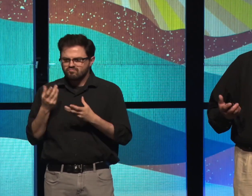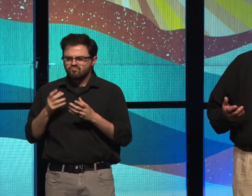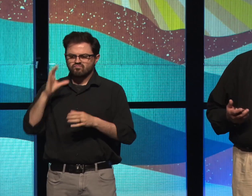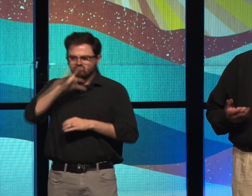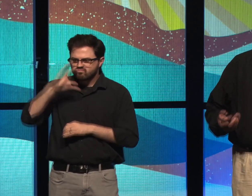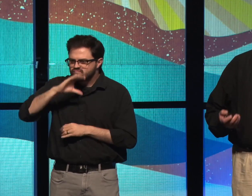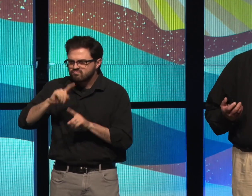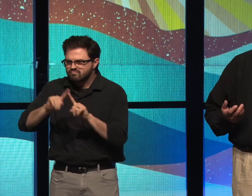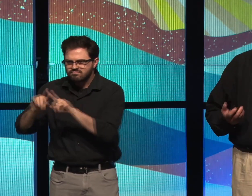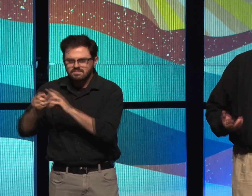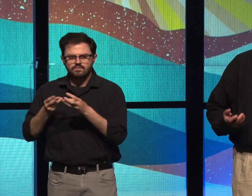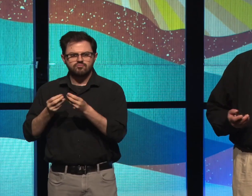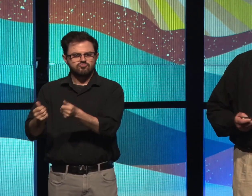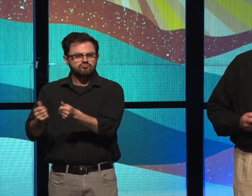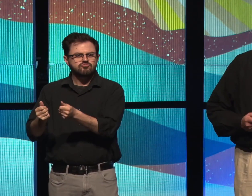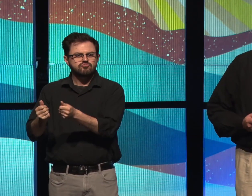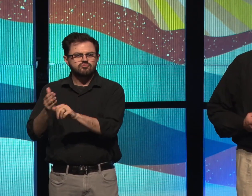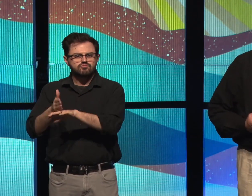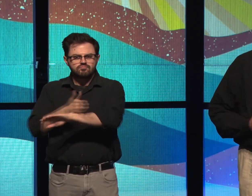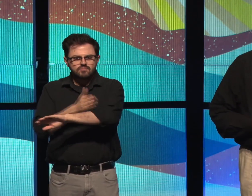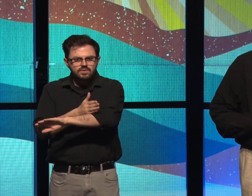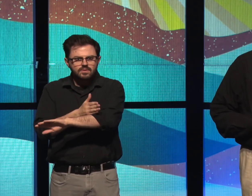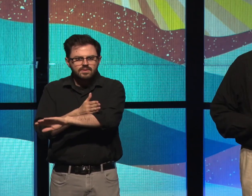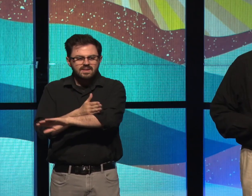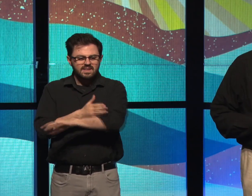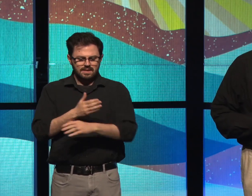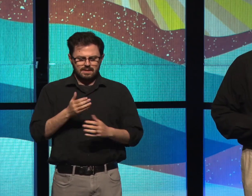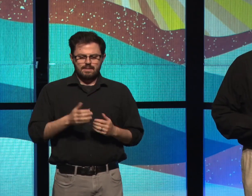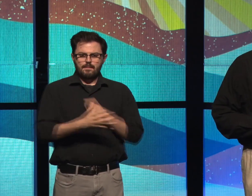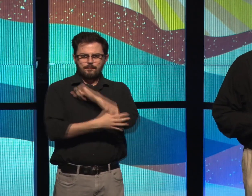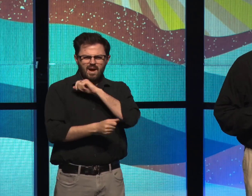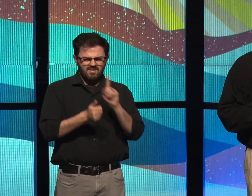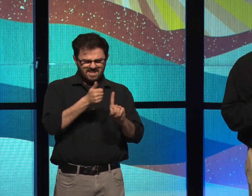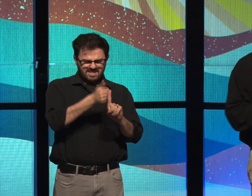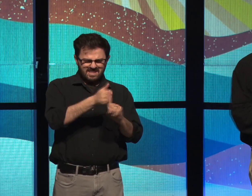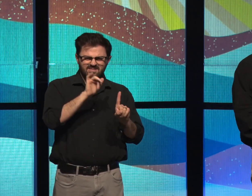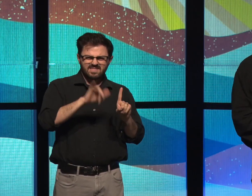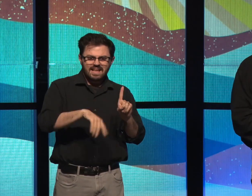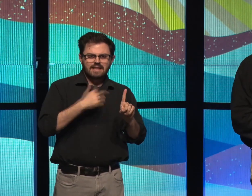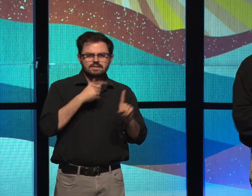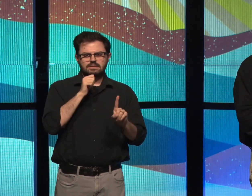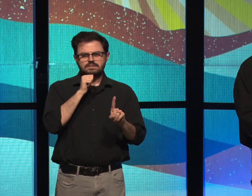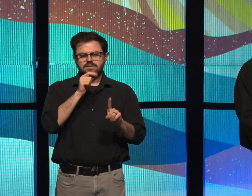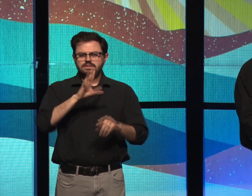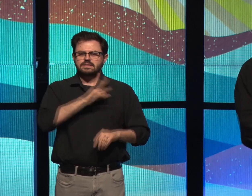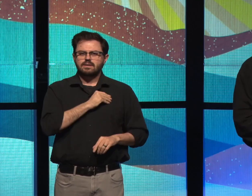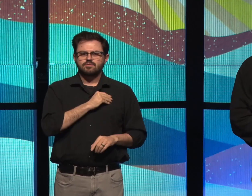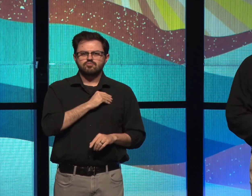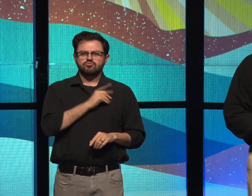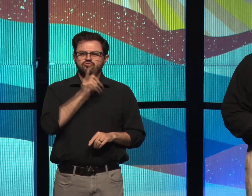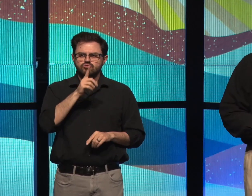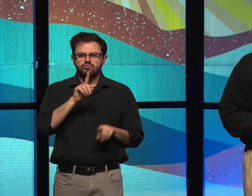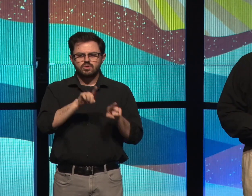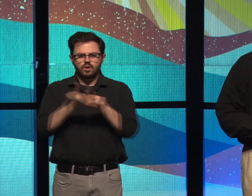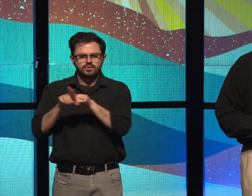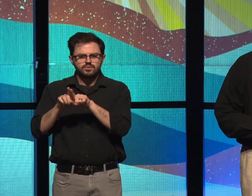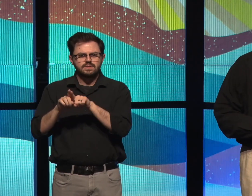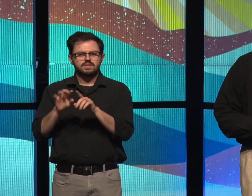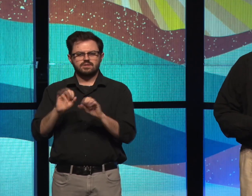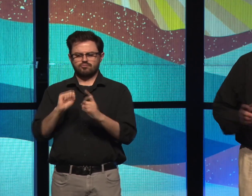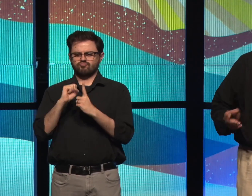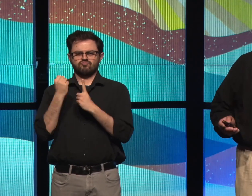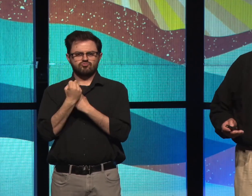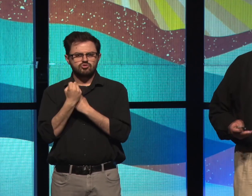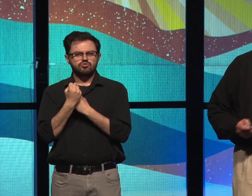truth, and poverty also is a social justice issue. I hate to do this, but let's look at some statistics,